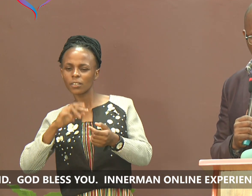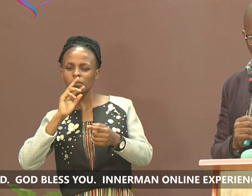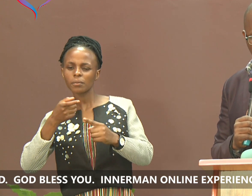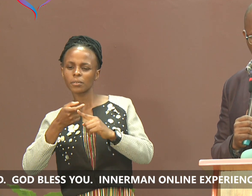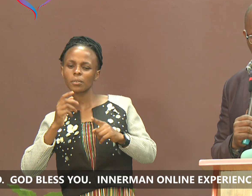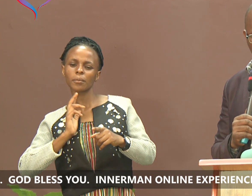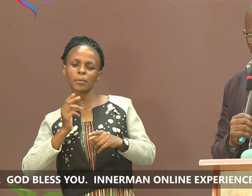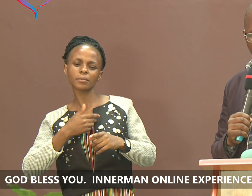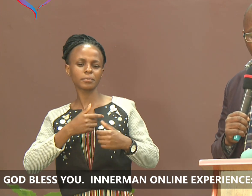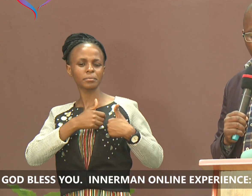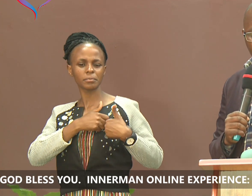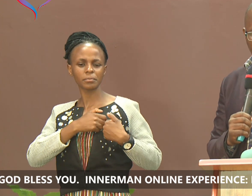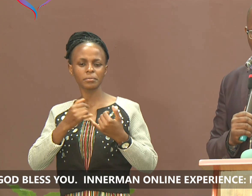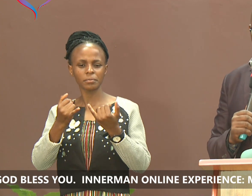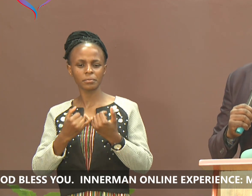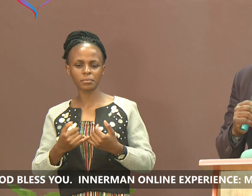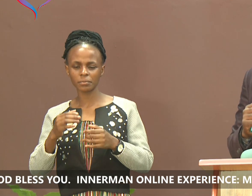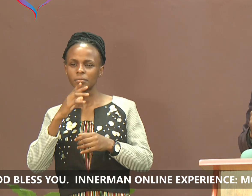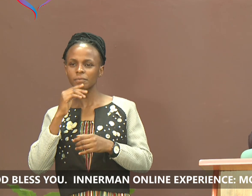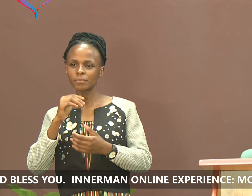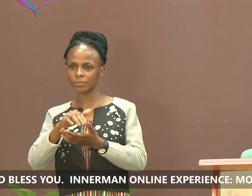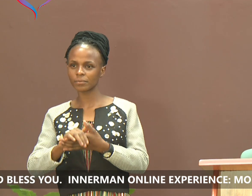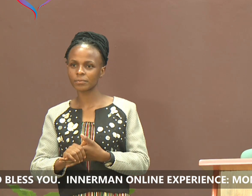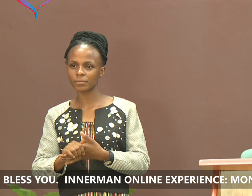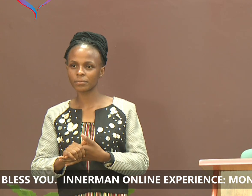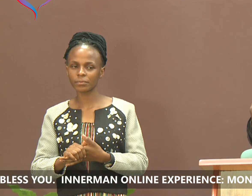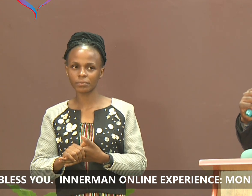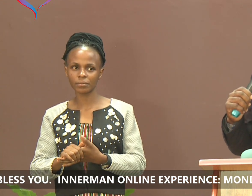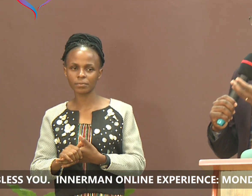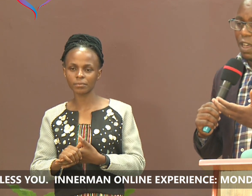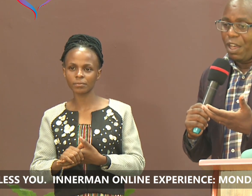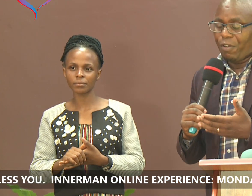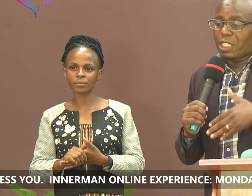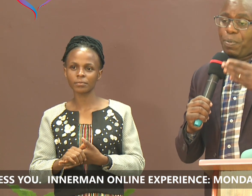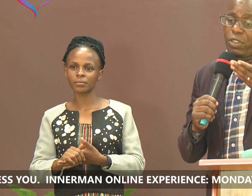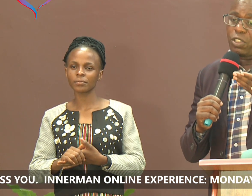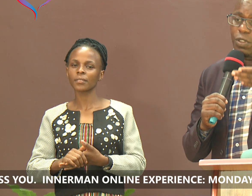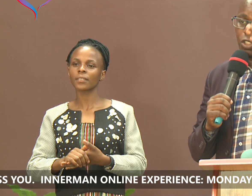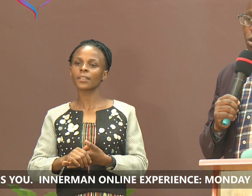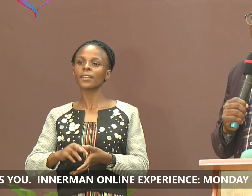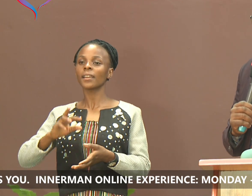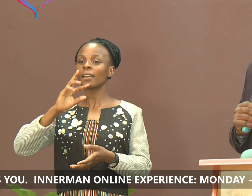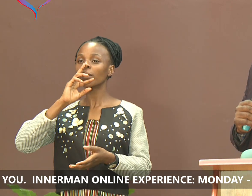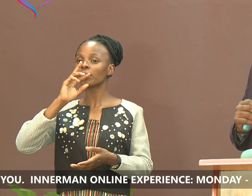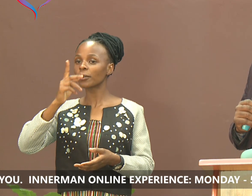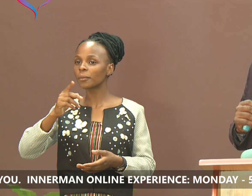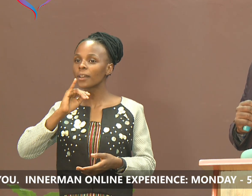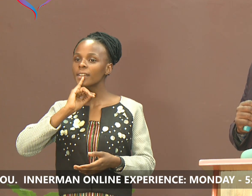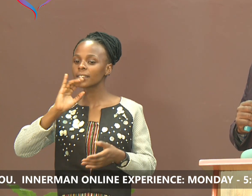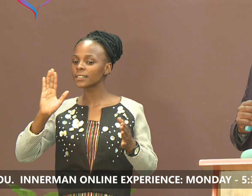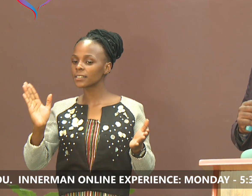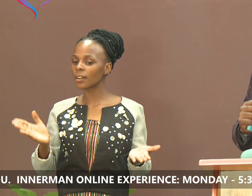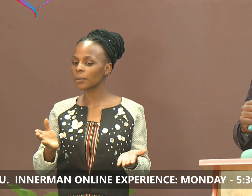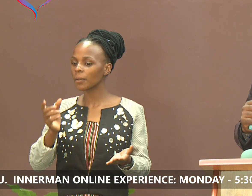tufuna okuddibwamu okuva mu bakyala baffe. Now feedback is how the receiver responds to the source.